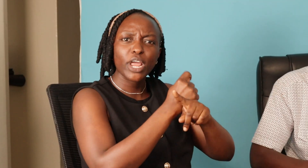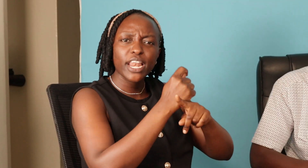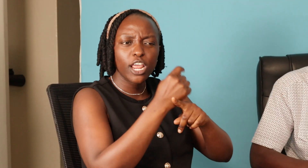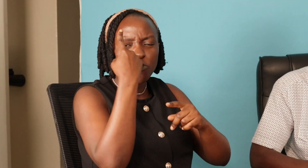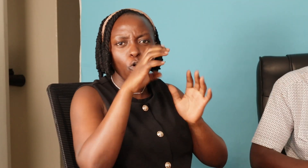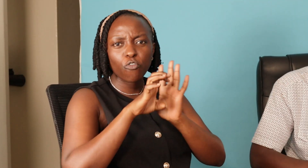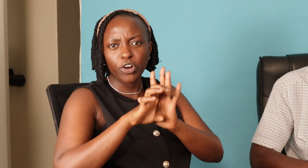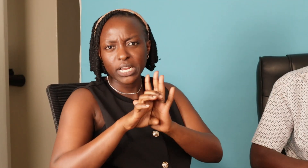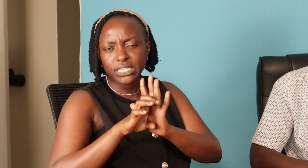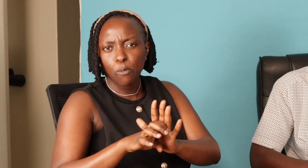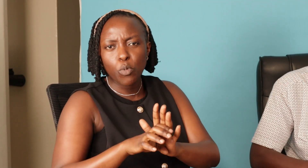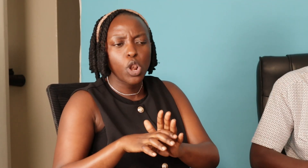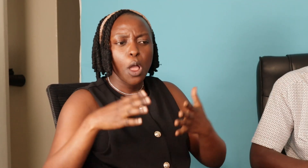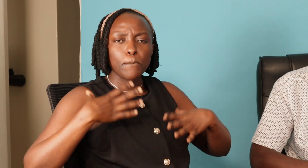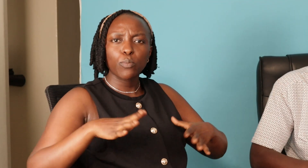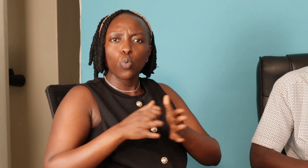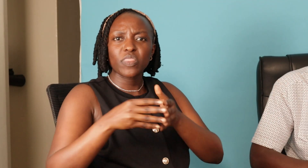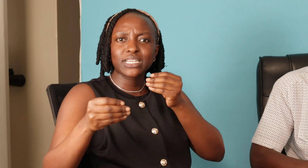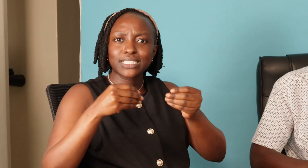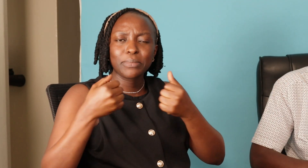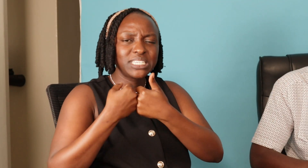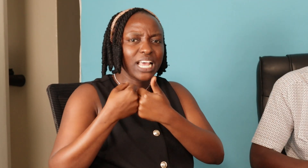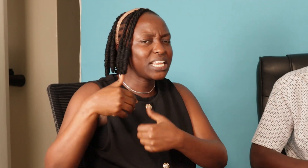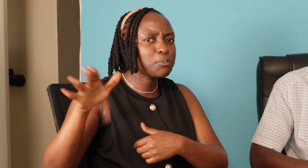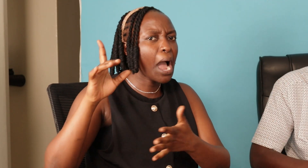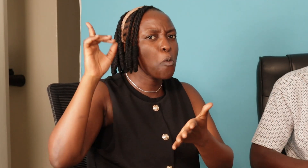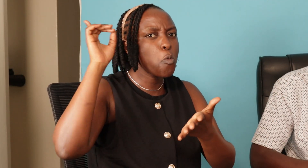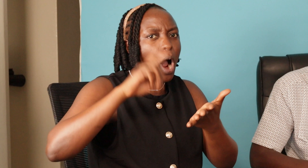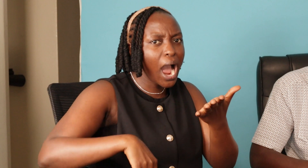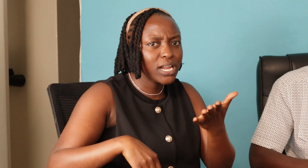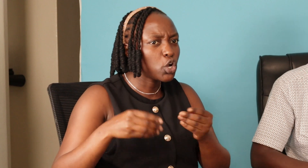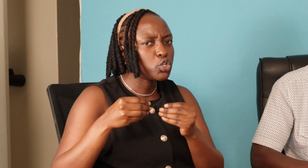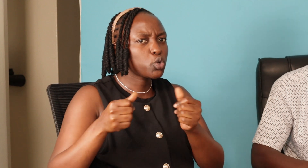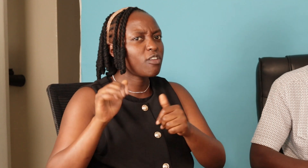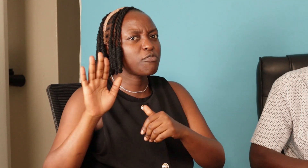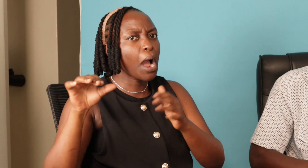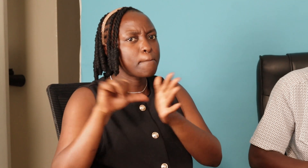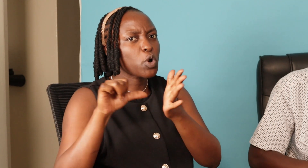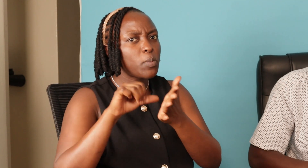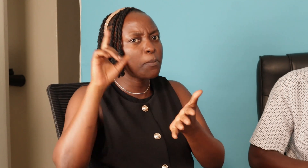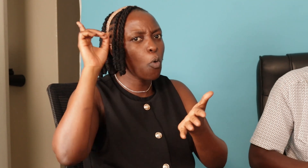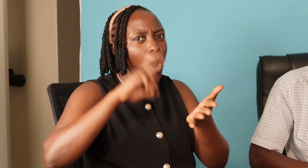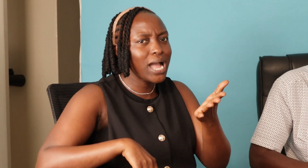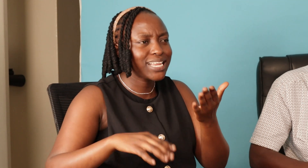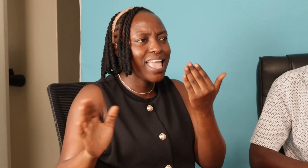any specific training for example, let's say people with disability. What are their particular challenges? How can we resolve